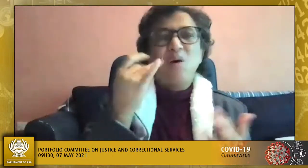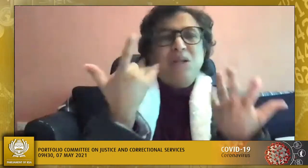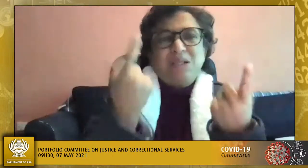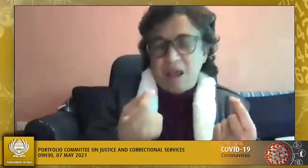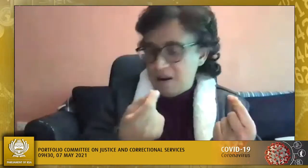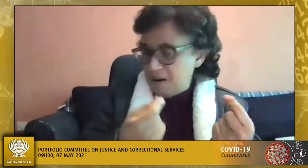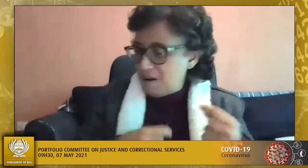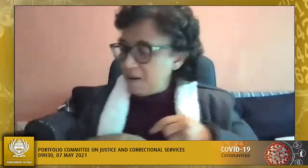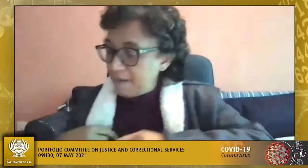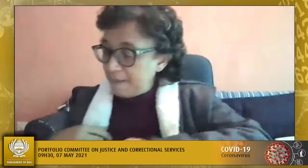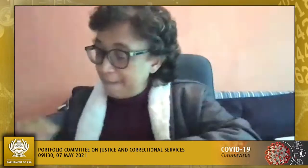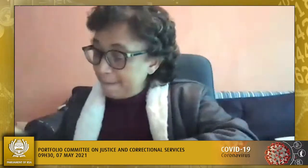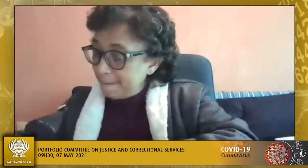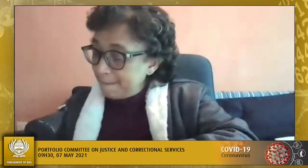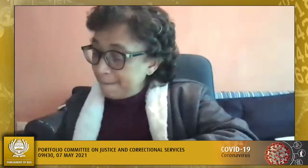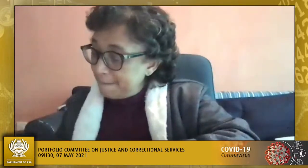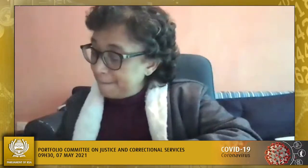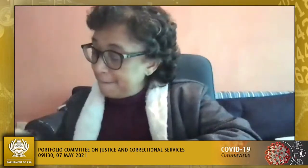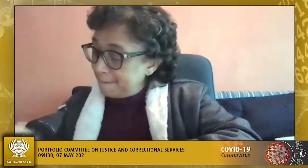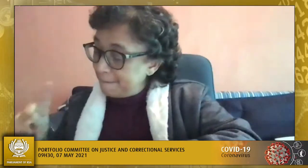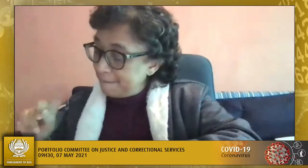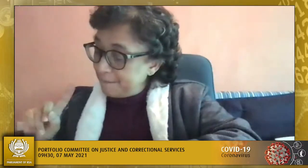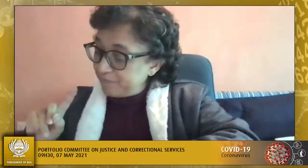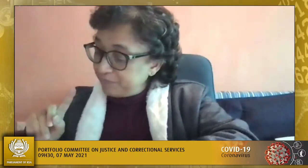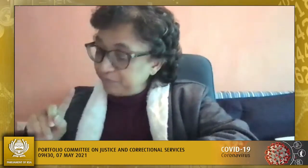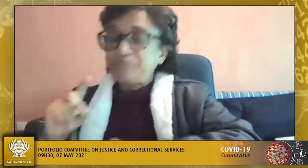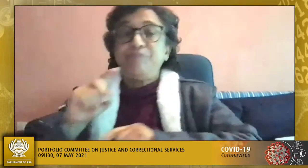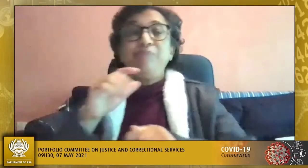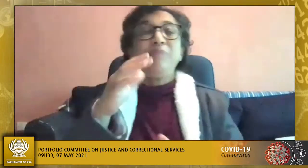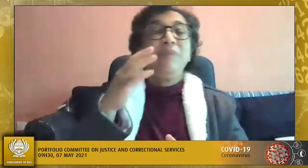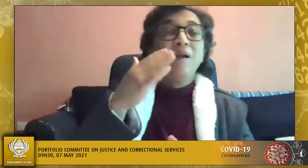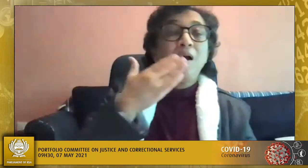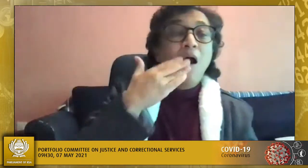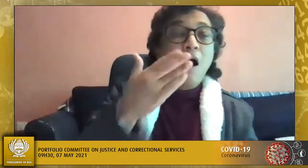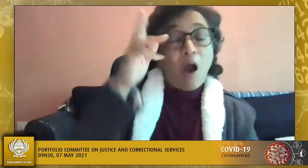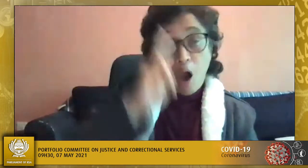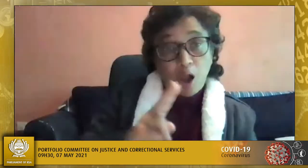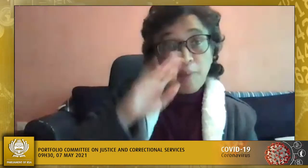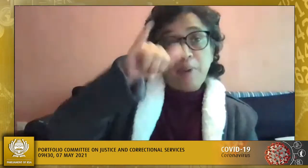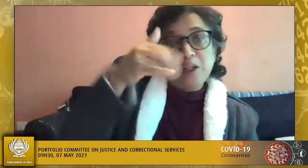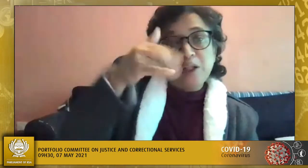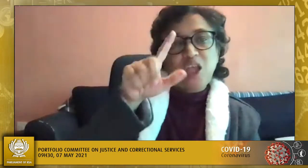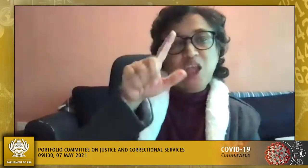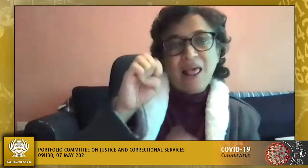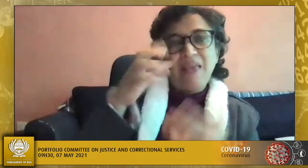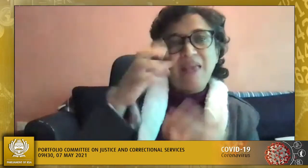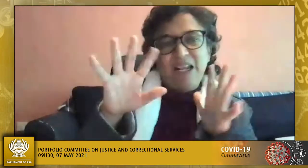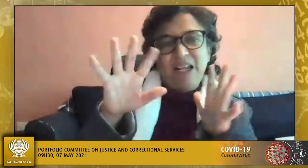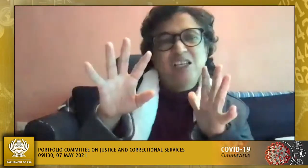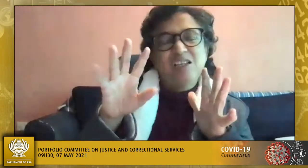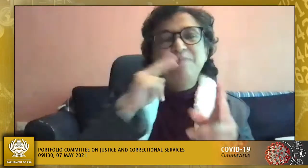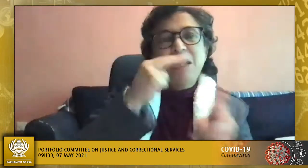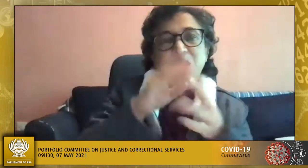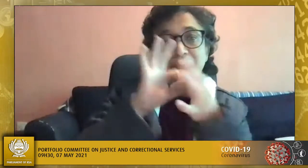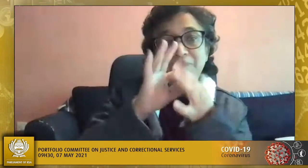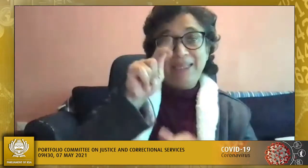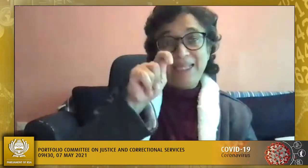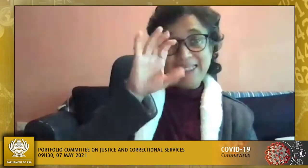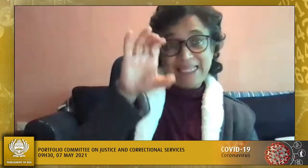so so what is happening with regard to the backlog what is being done then honorable